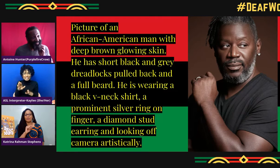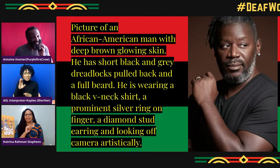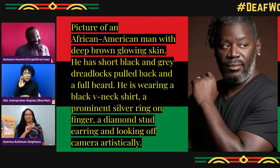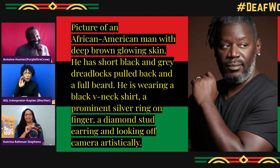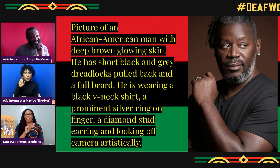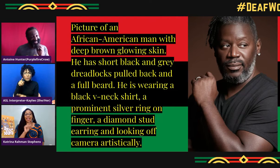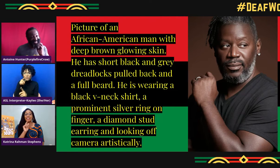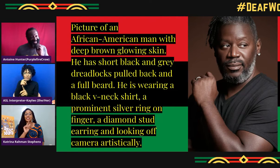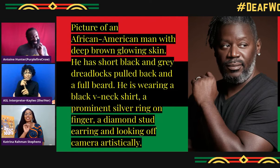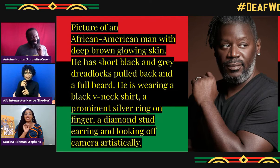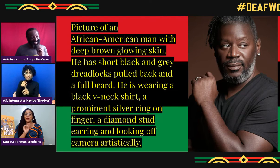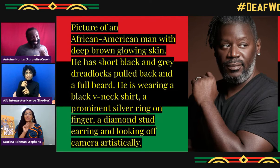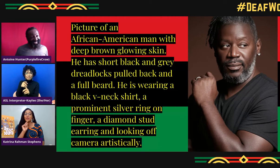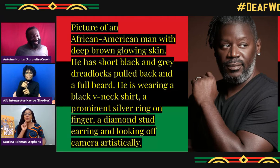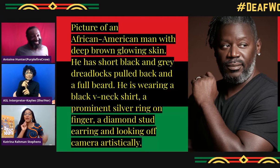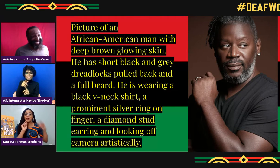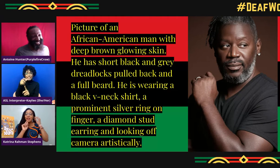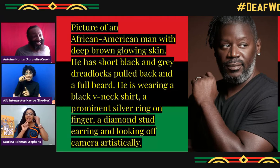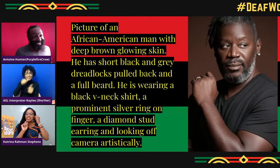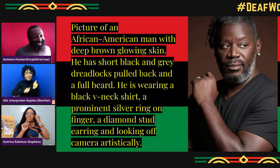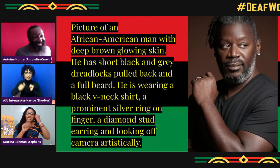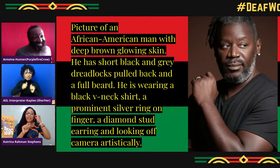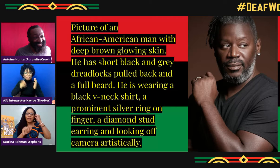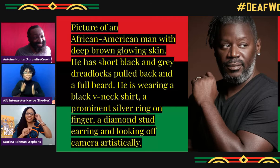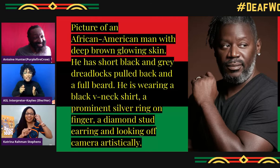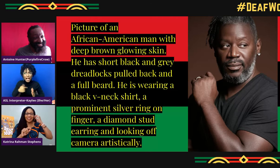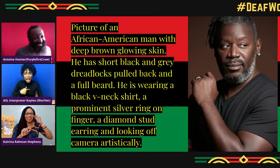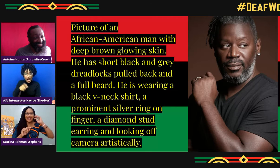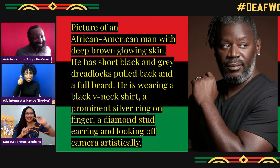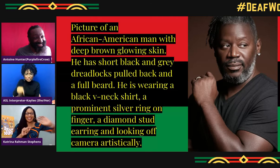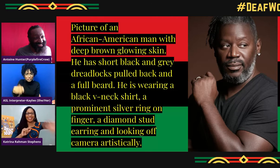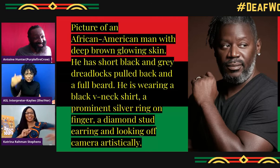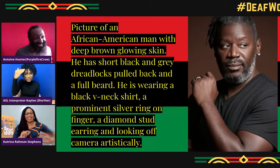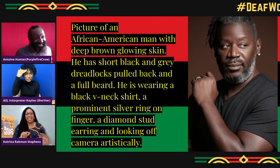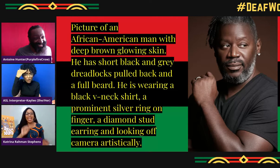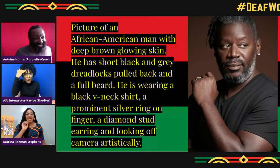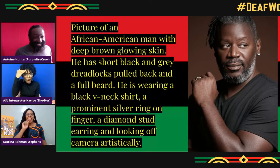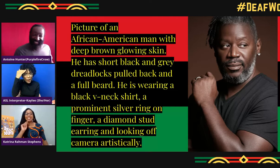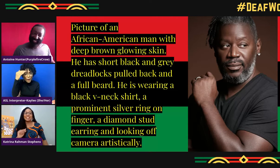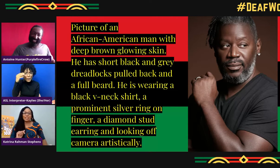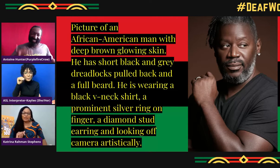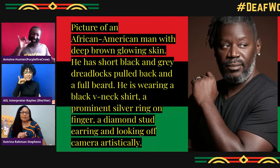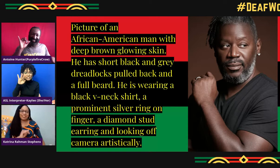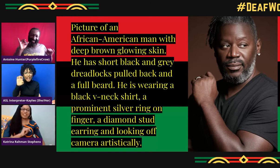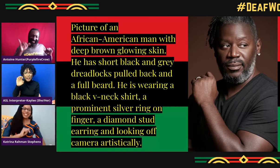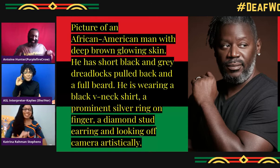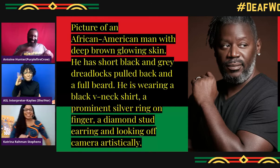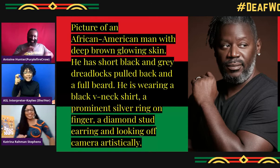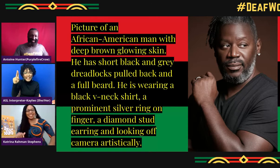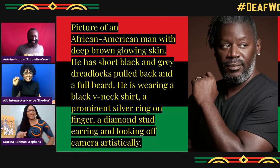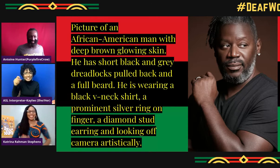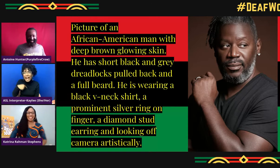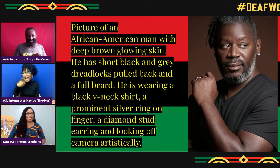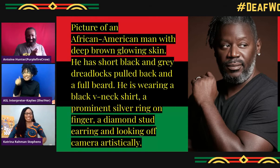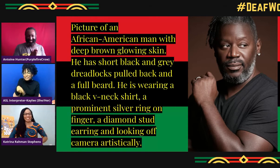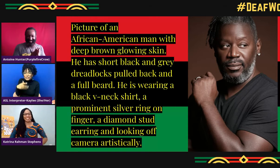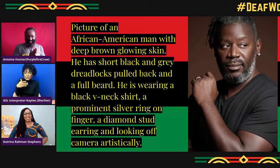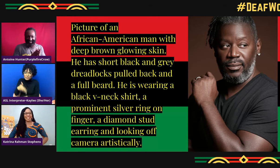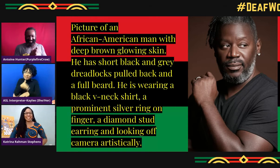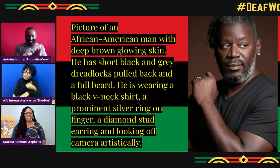am. I should know. I shouldn't know her. I need to do better.